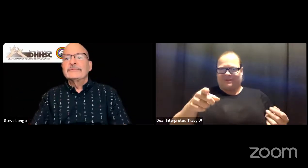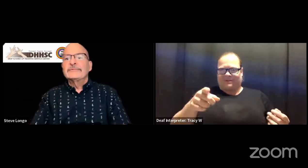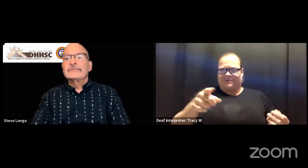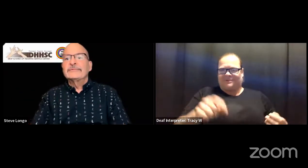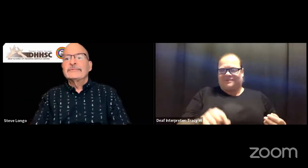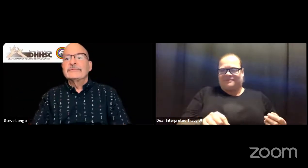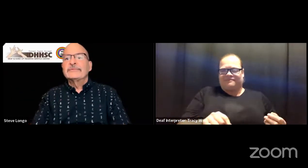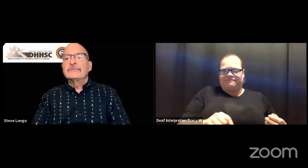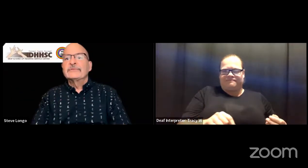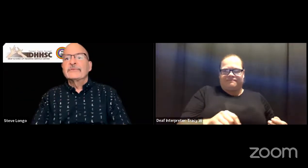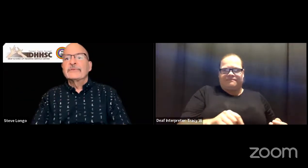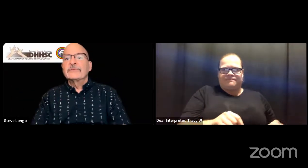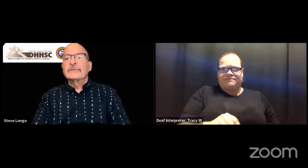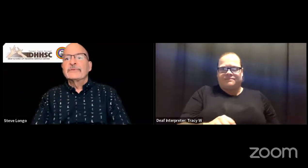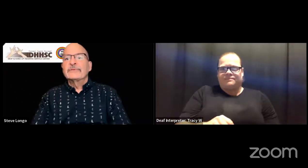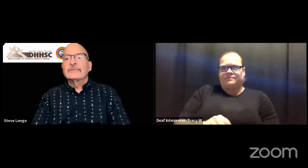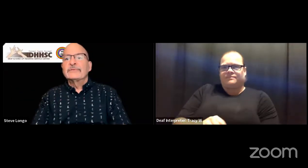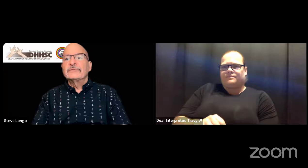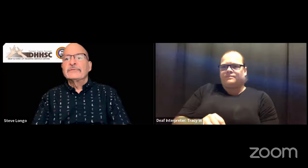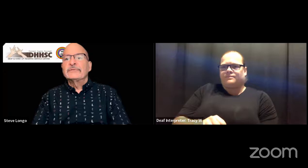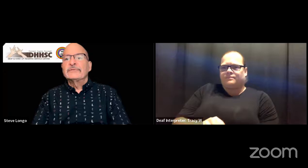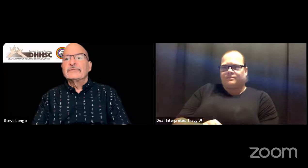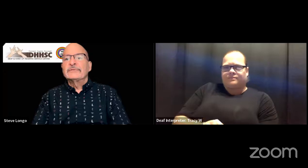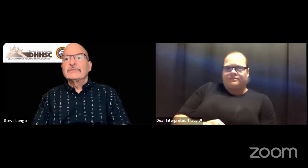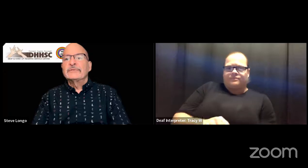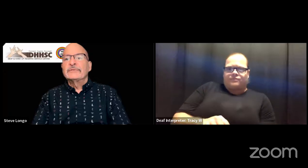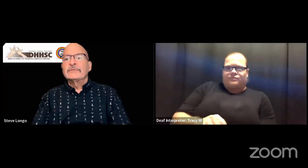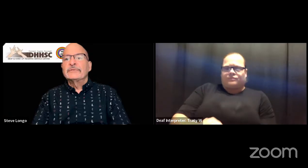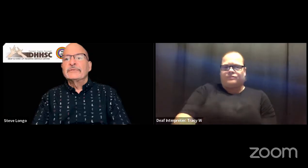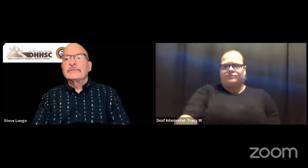This is Nicole here.